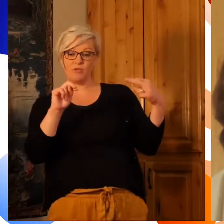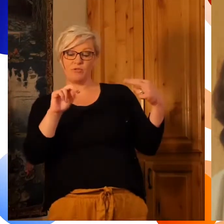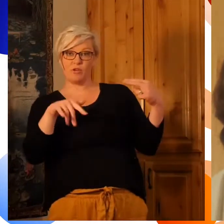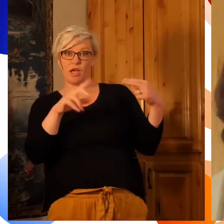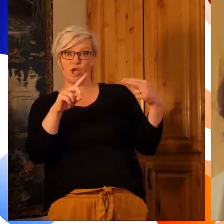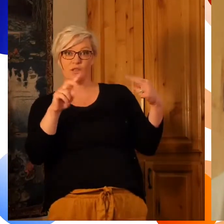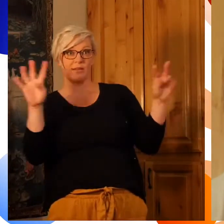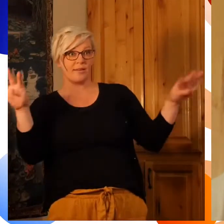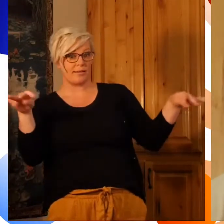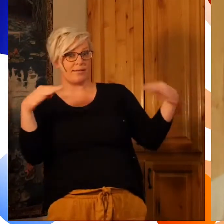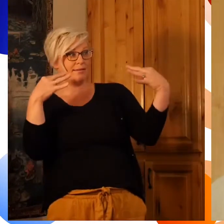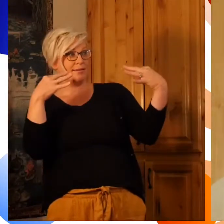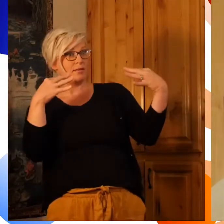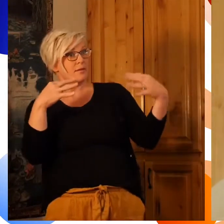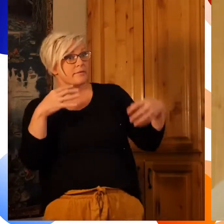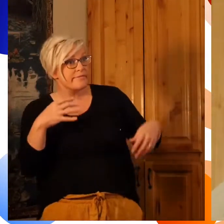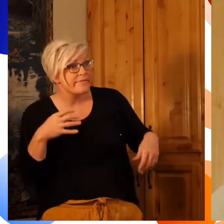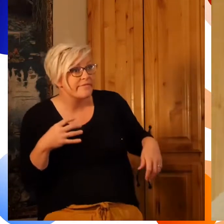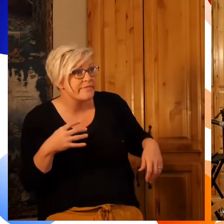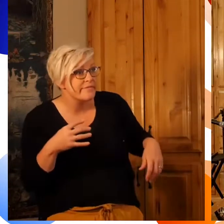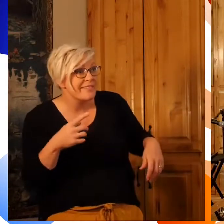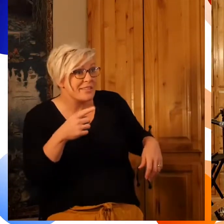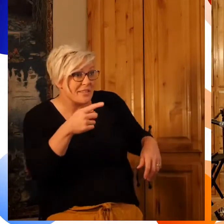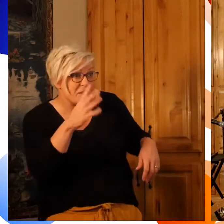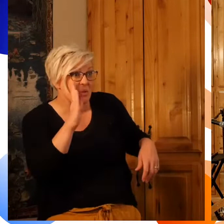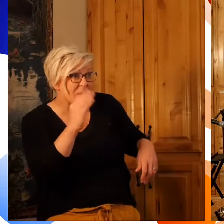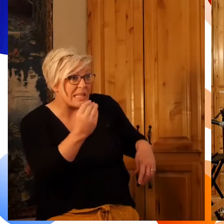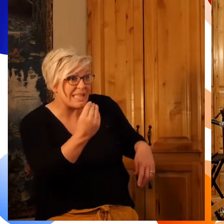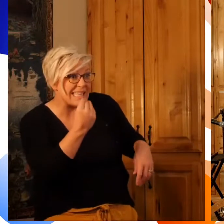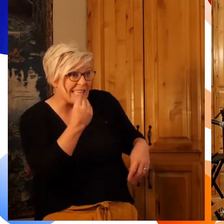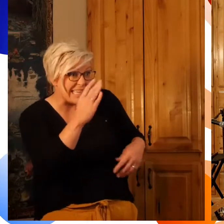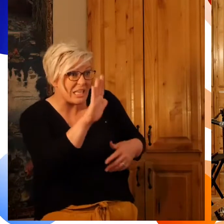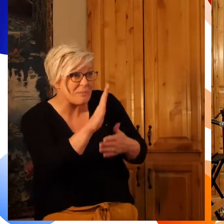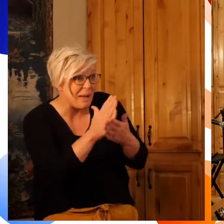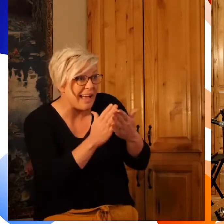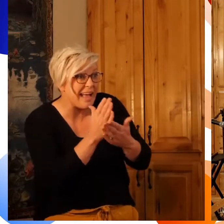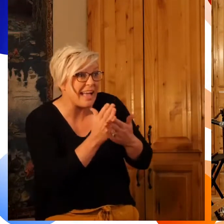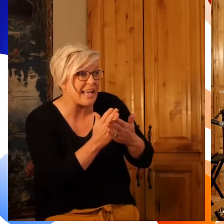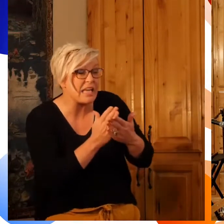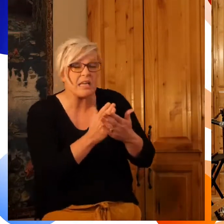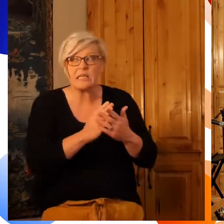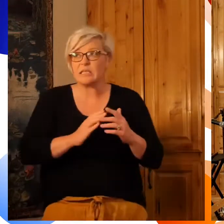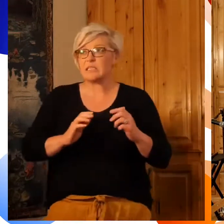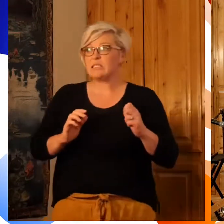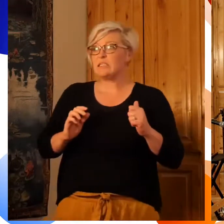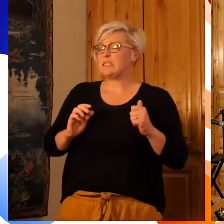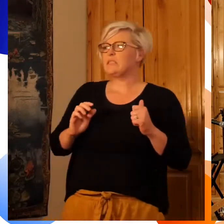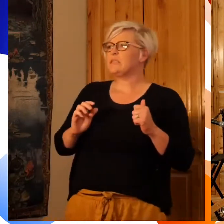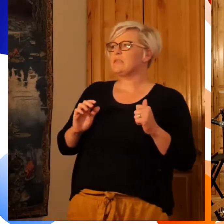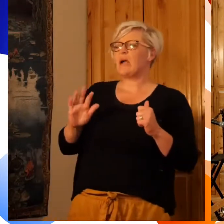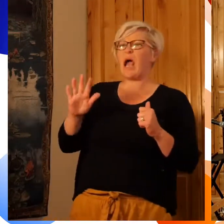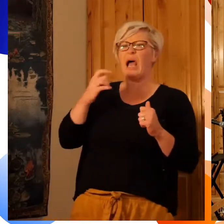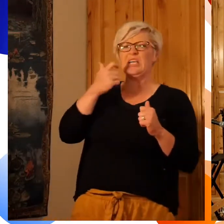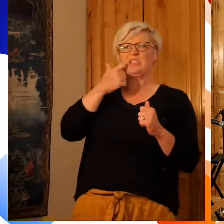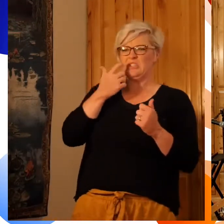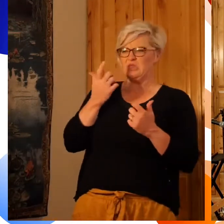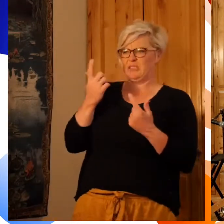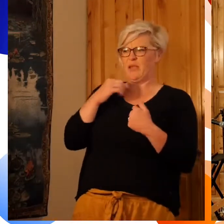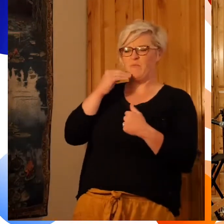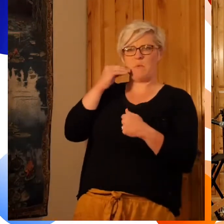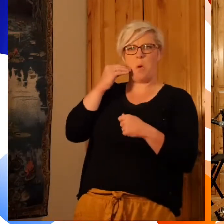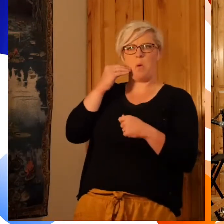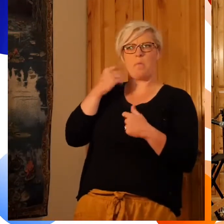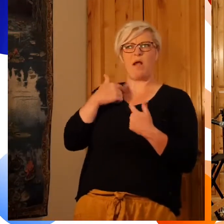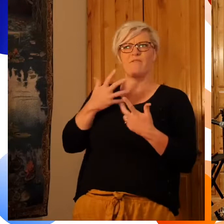you going to eat your pie?" And Donald said, "Well, no, I've just come from home. I've had me supper. I'm full up to here.